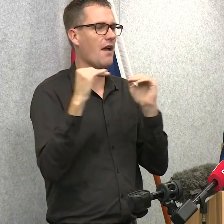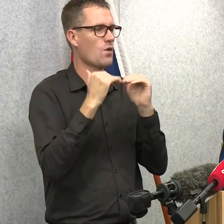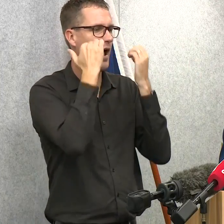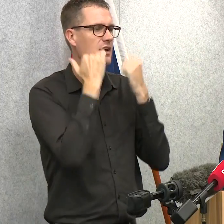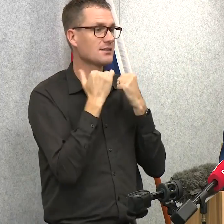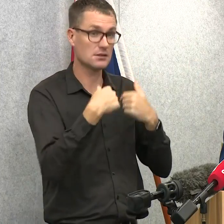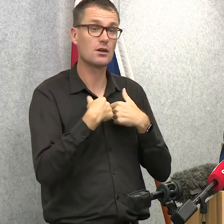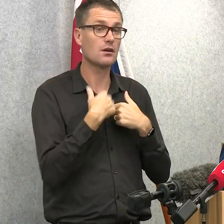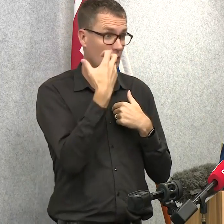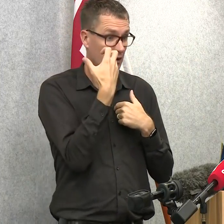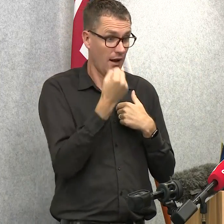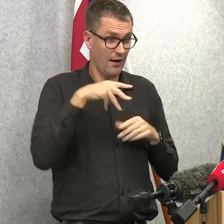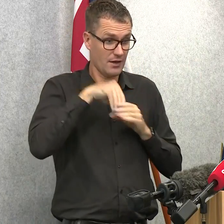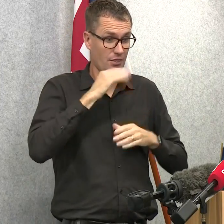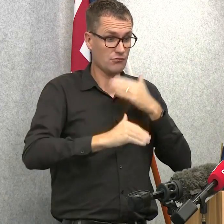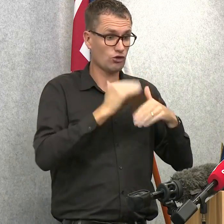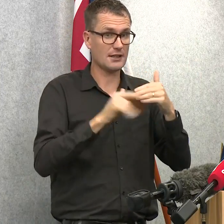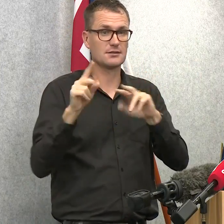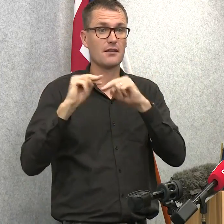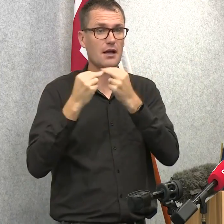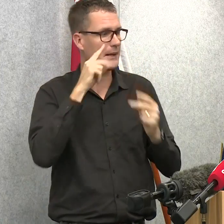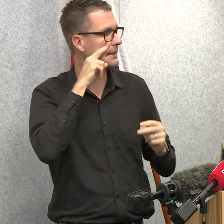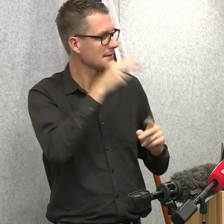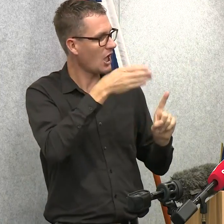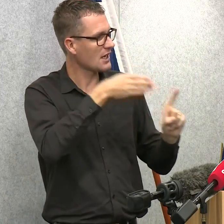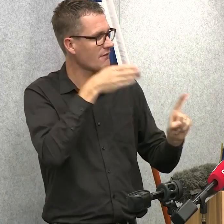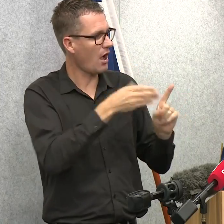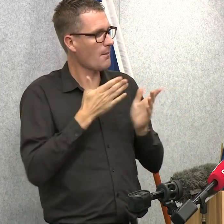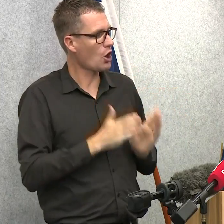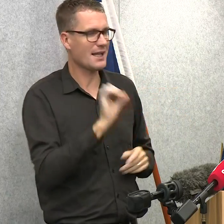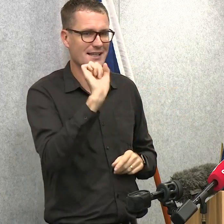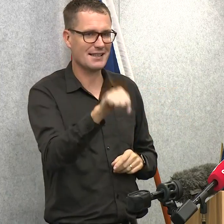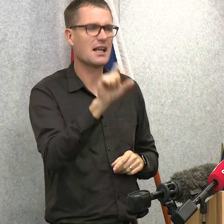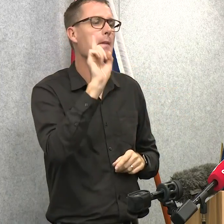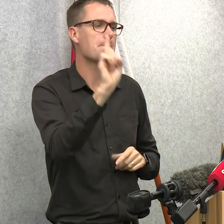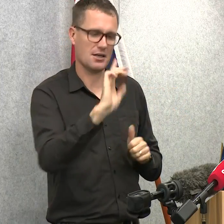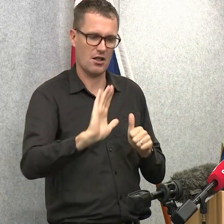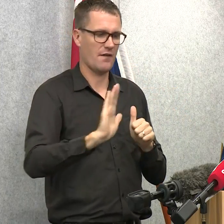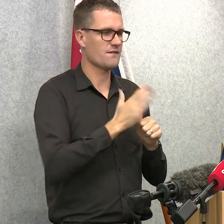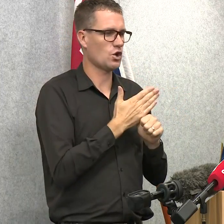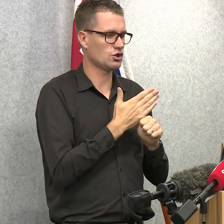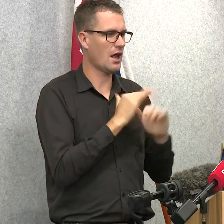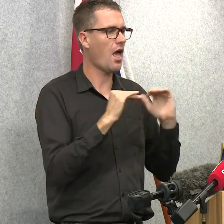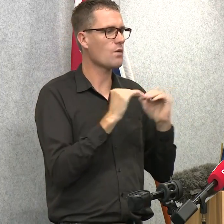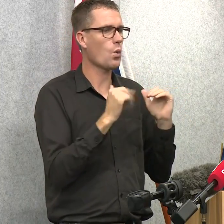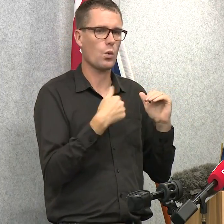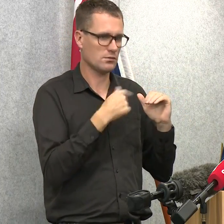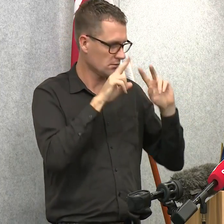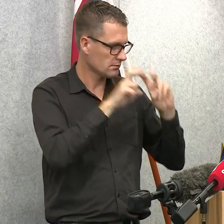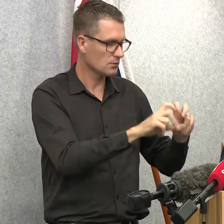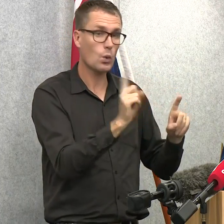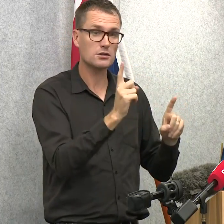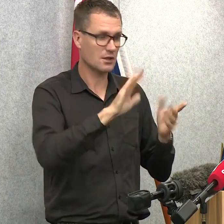process, but the primary evidence we need for identifications is around